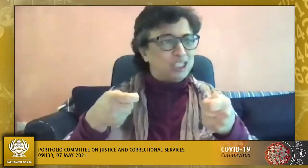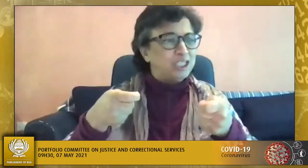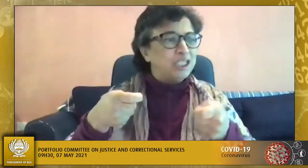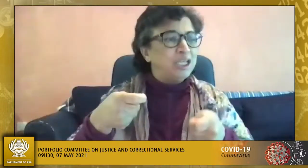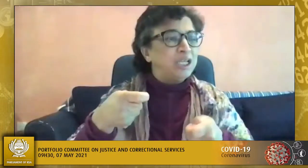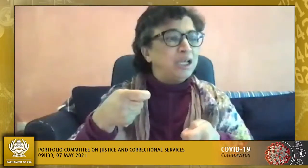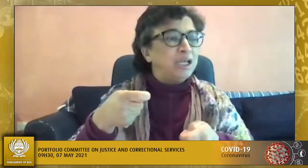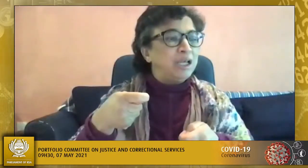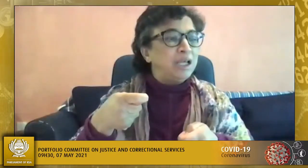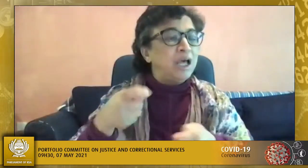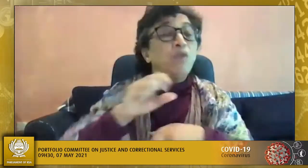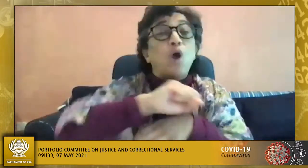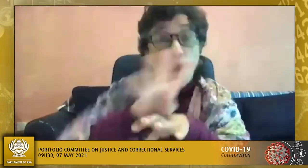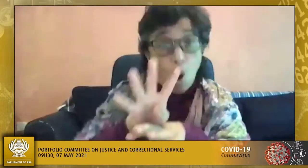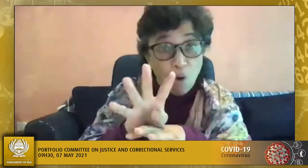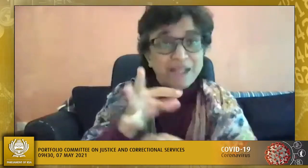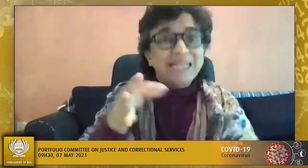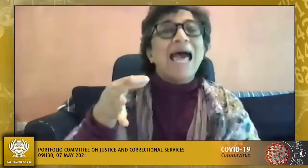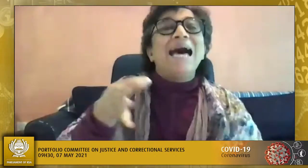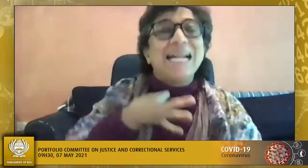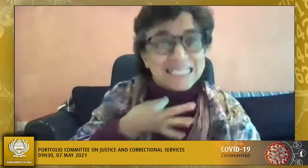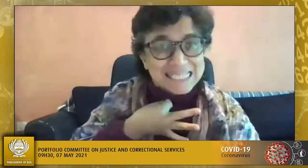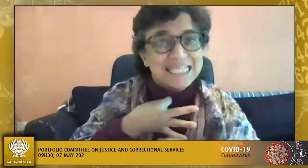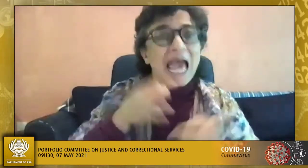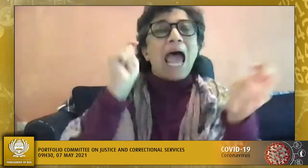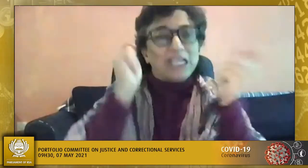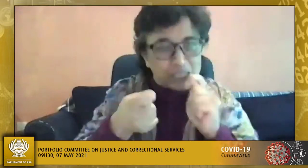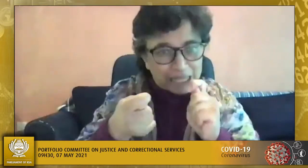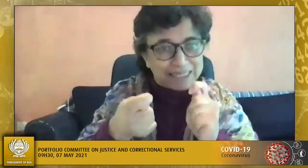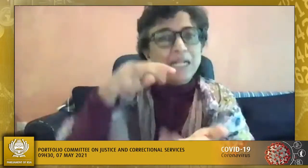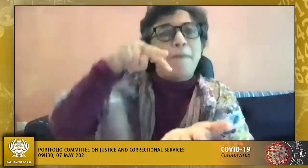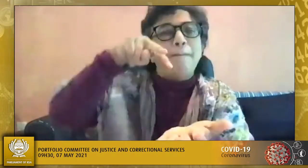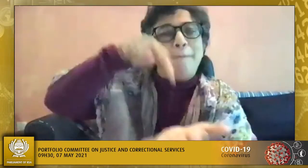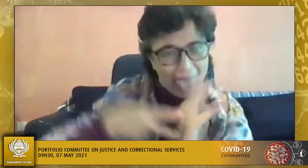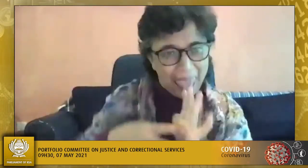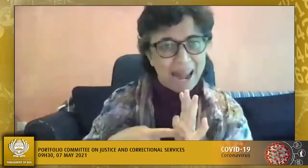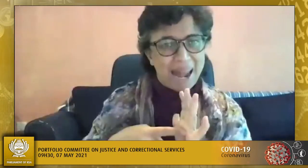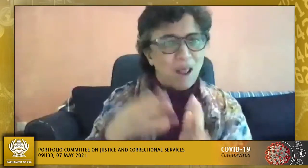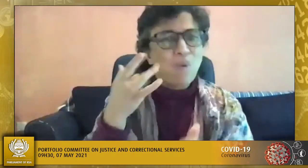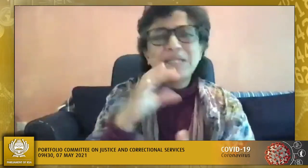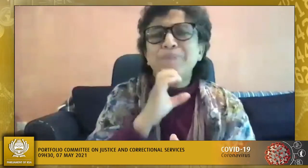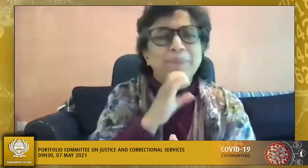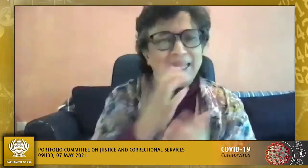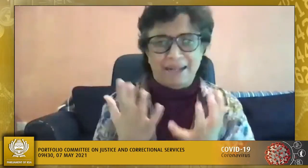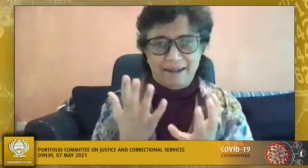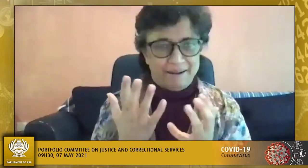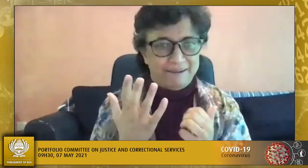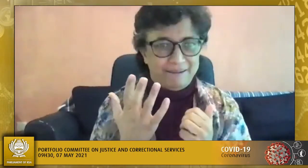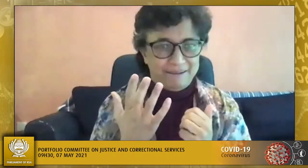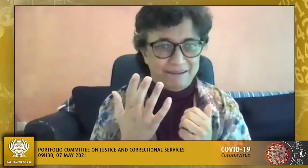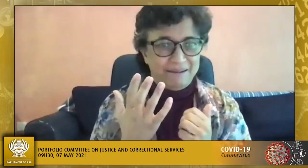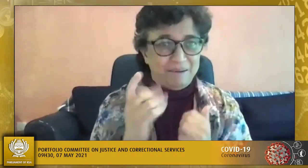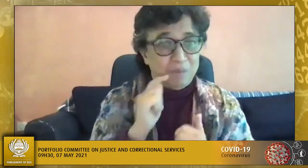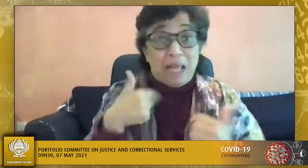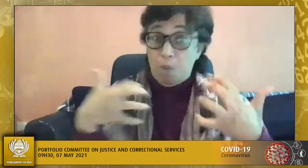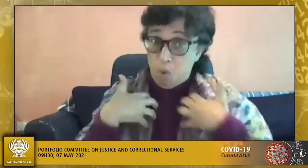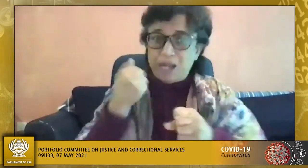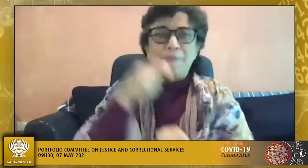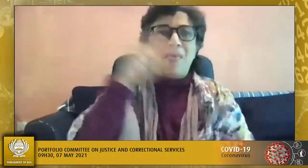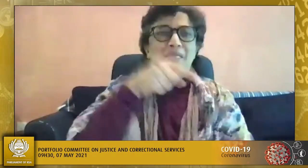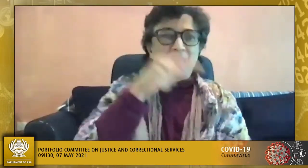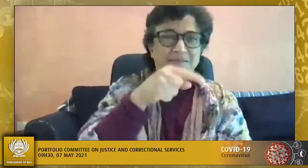to manage um to manage the covert risks covert risk suggested plan